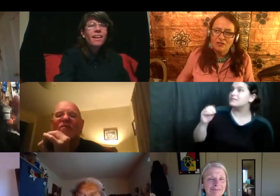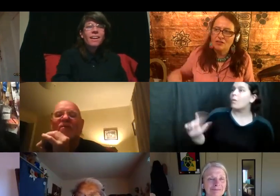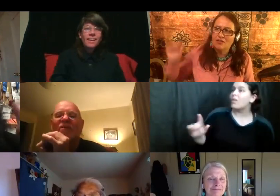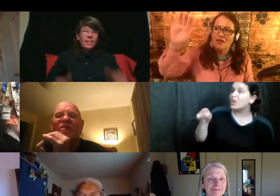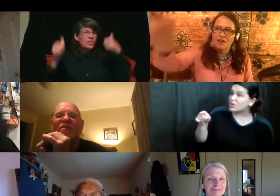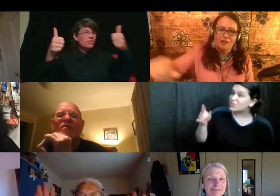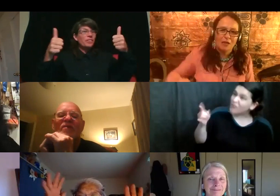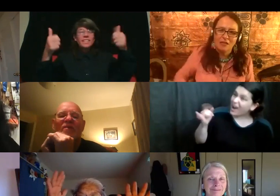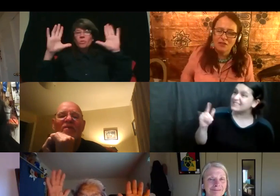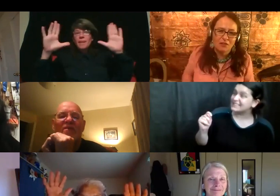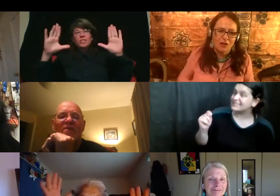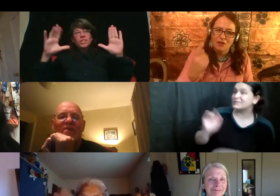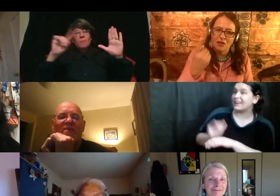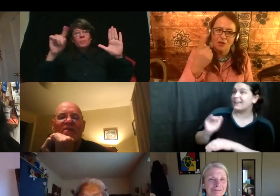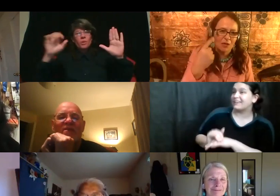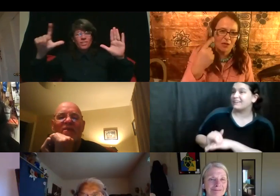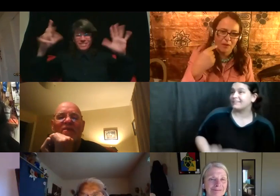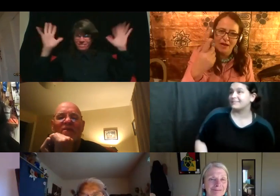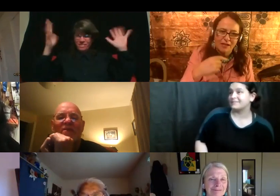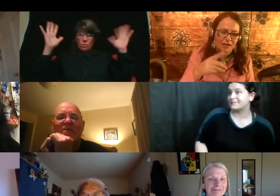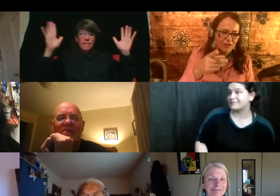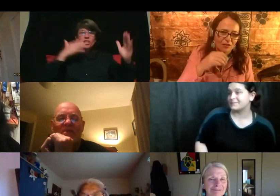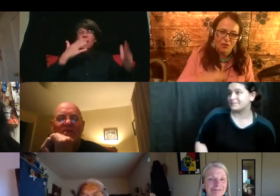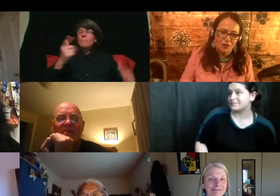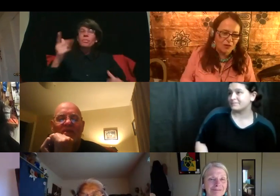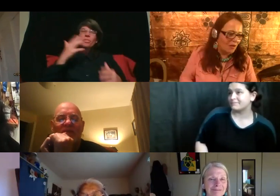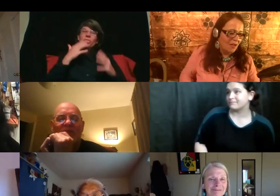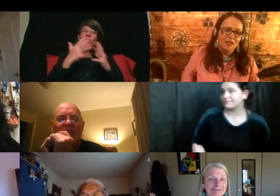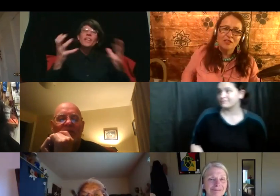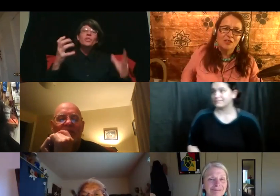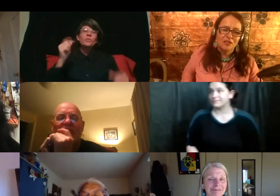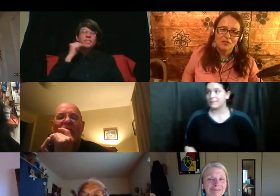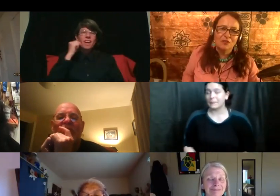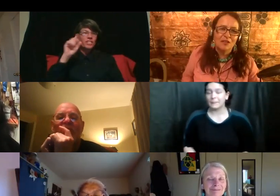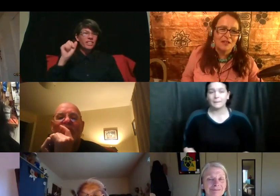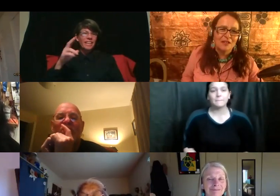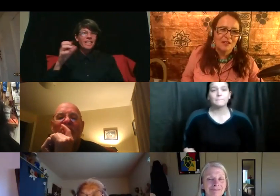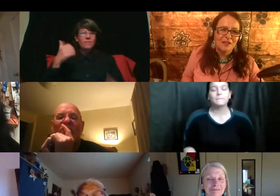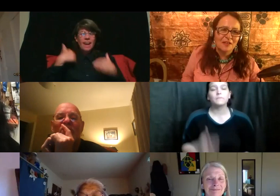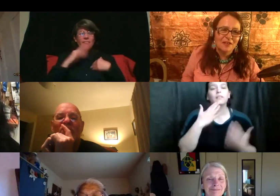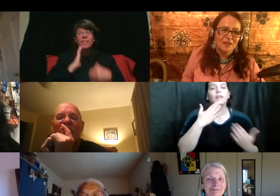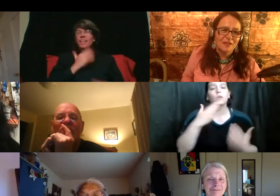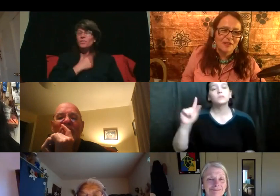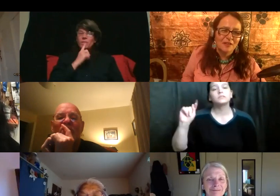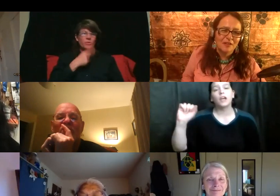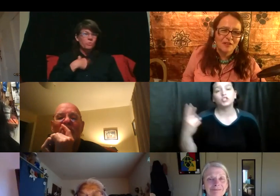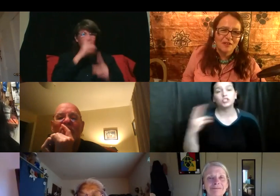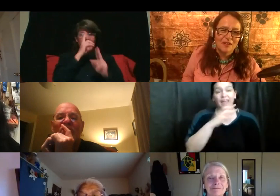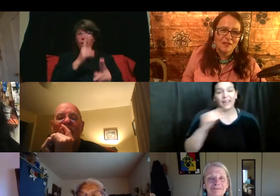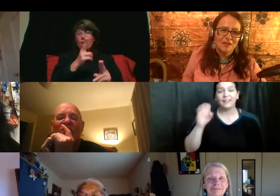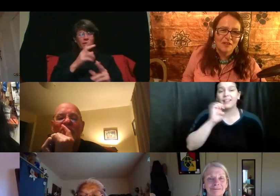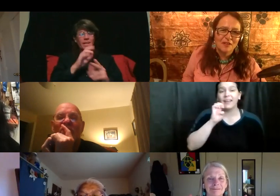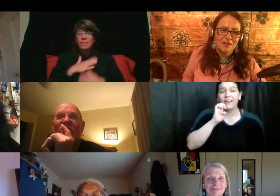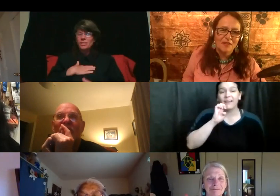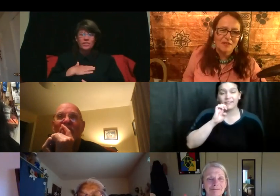it tonight. Man. You did a great job, Zoll. Great job. And thank you to Tosh and Elena for having us. It was really